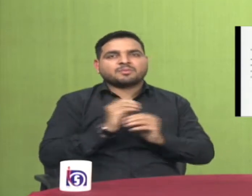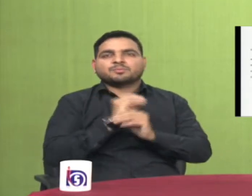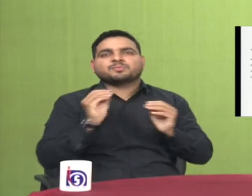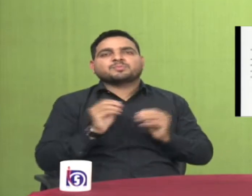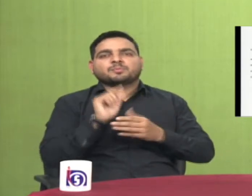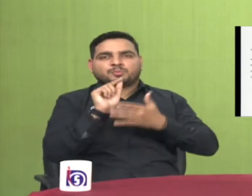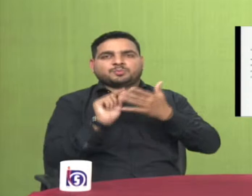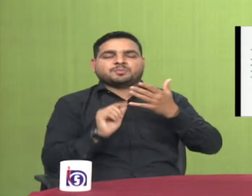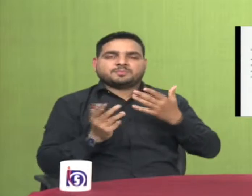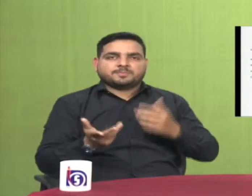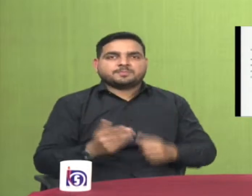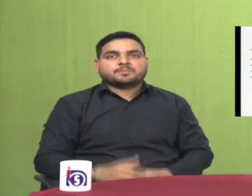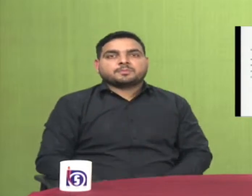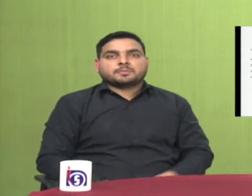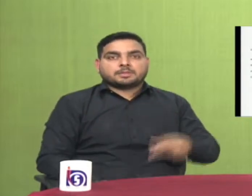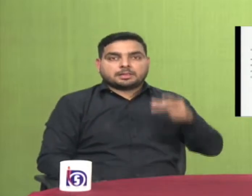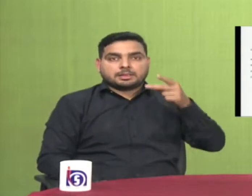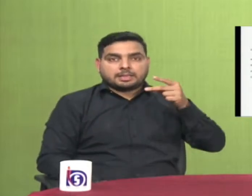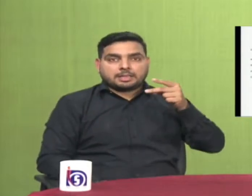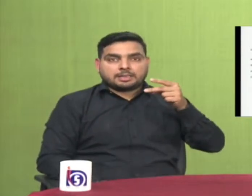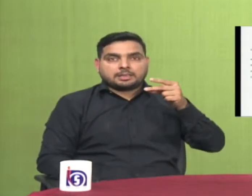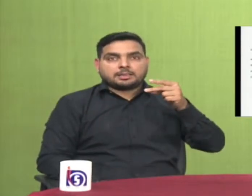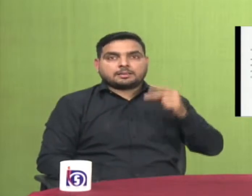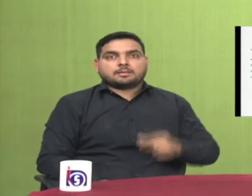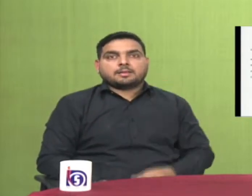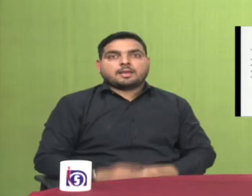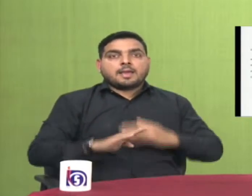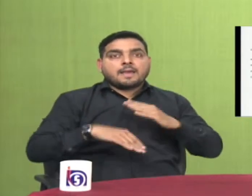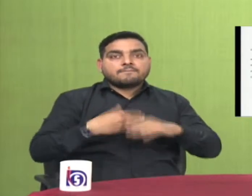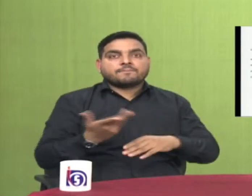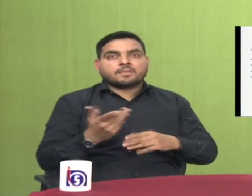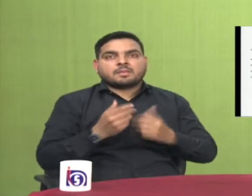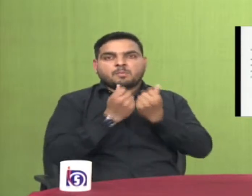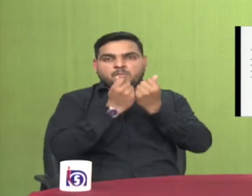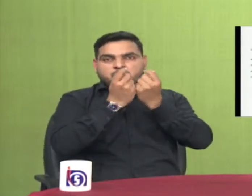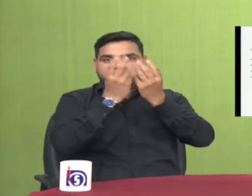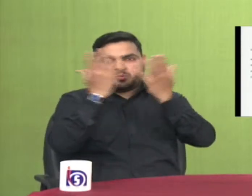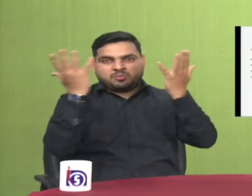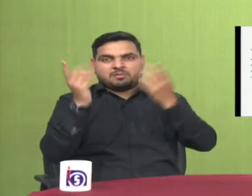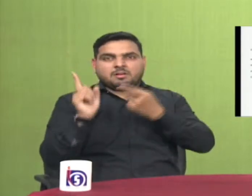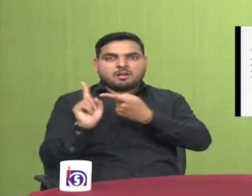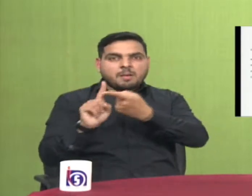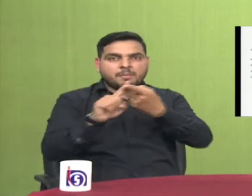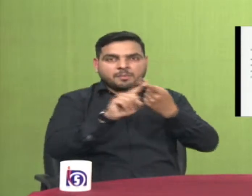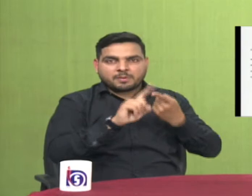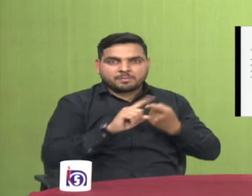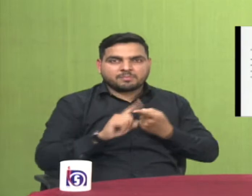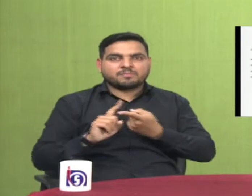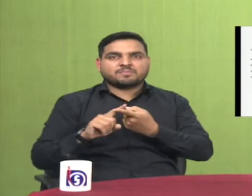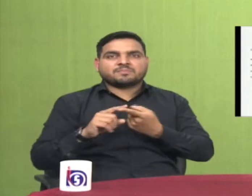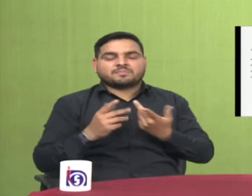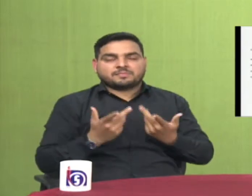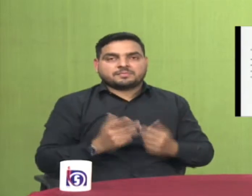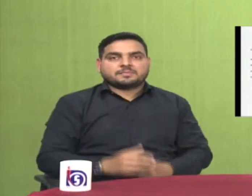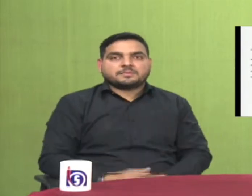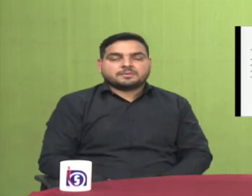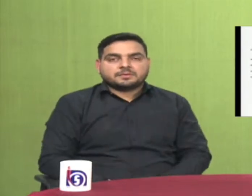For example, a child may be hitting everyone, breaking things, etc. There are many